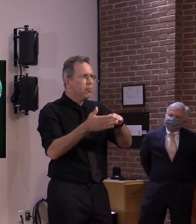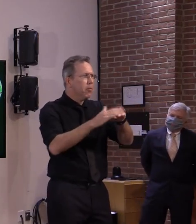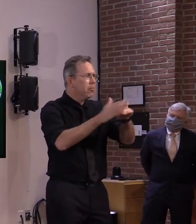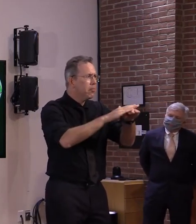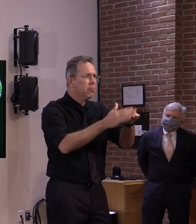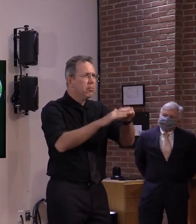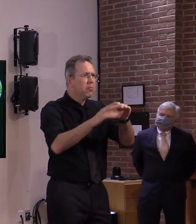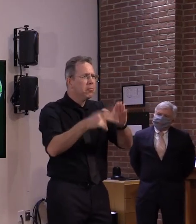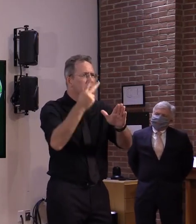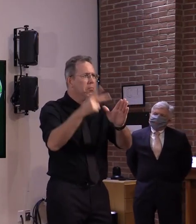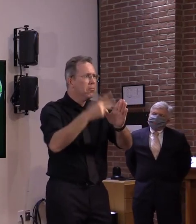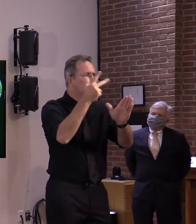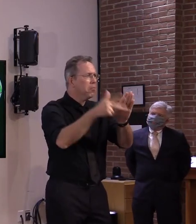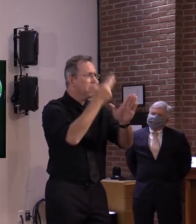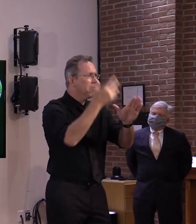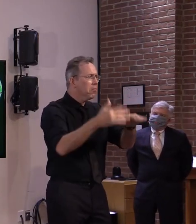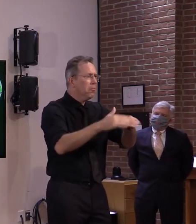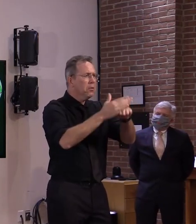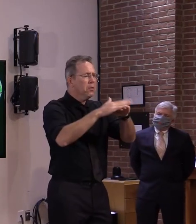concern us.